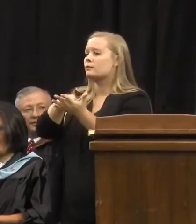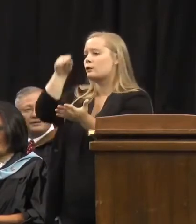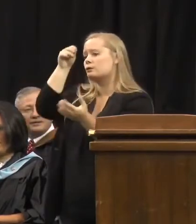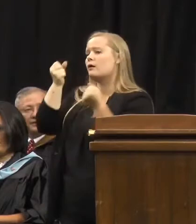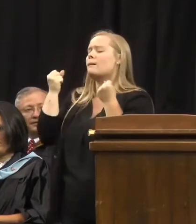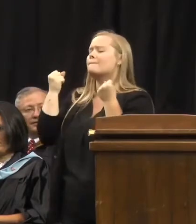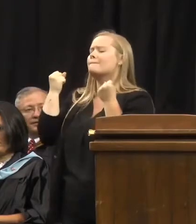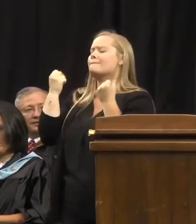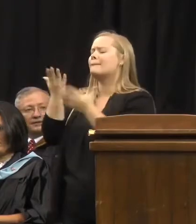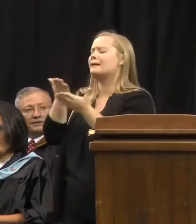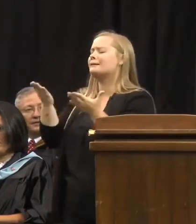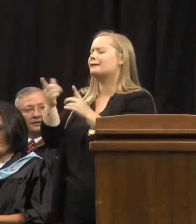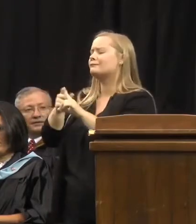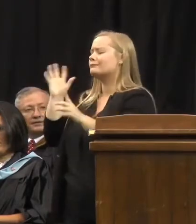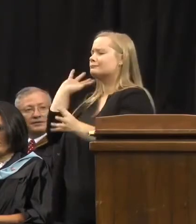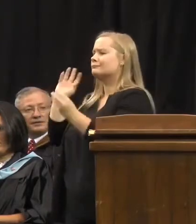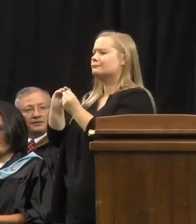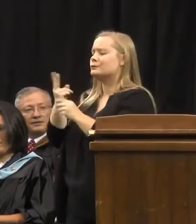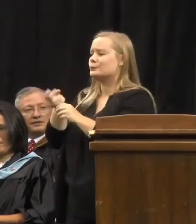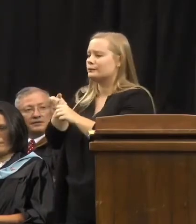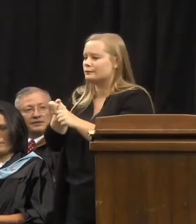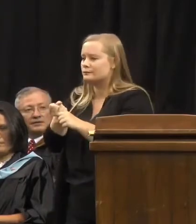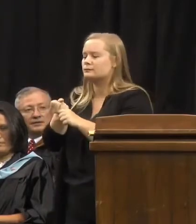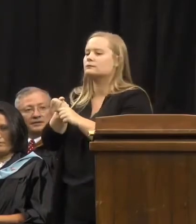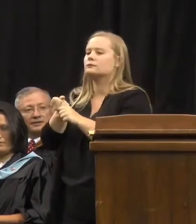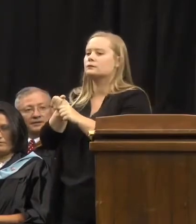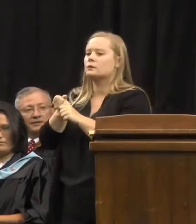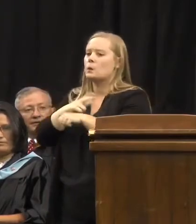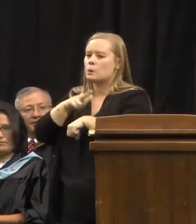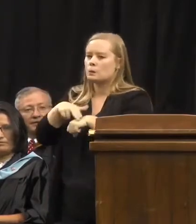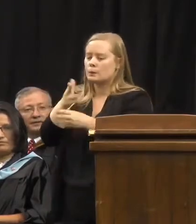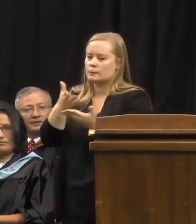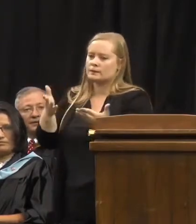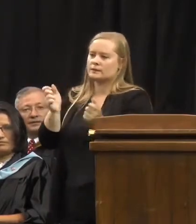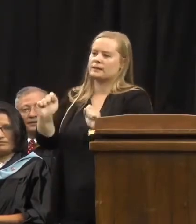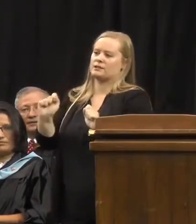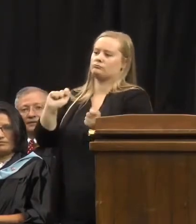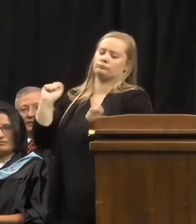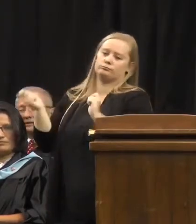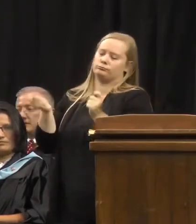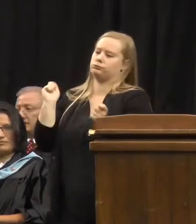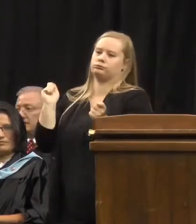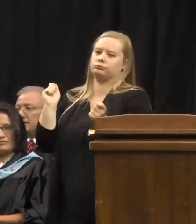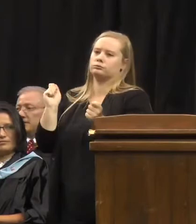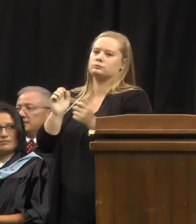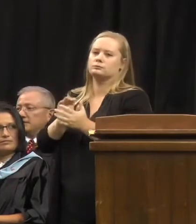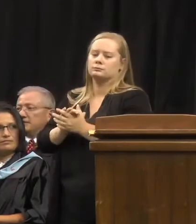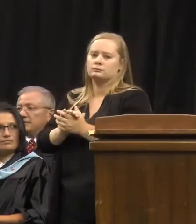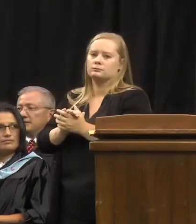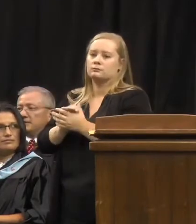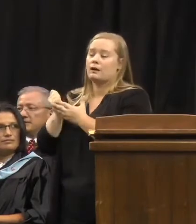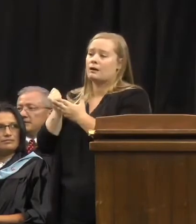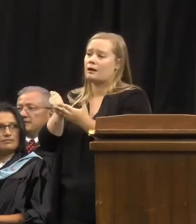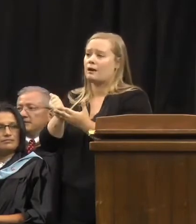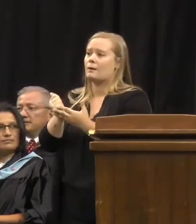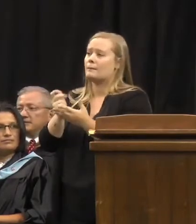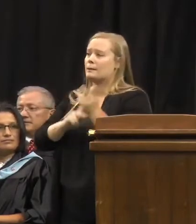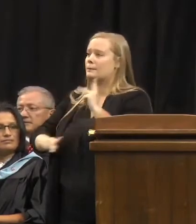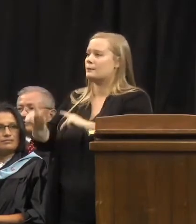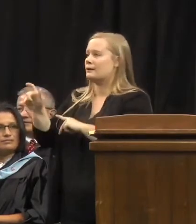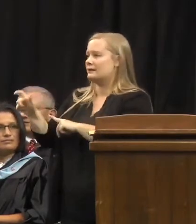lot over the past 2 years. We've learned normality can change in a heartbeat. We've learned to help others in